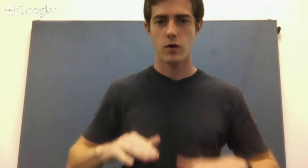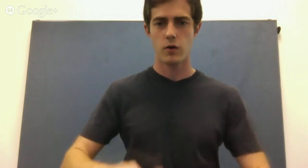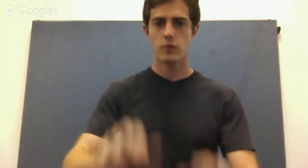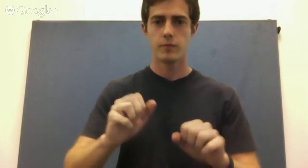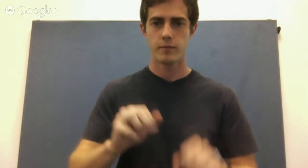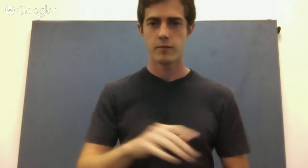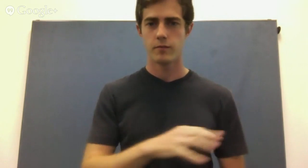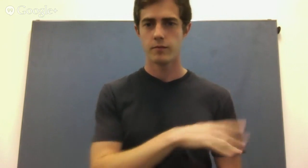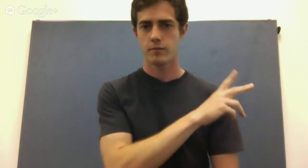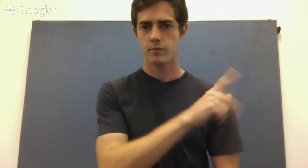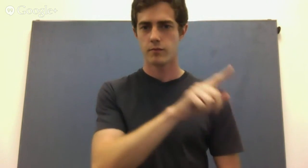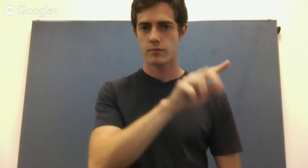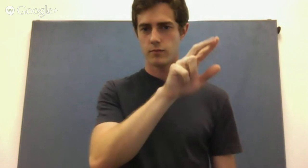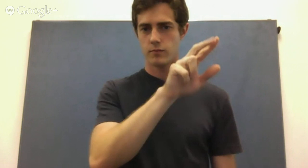emo.